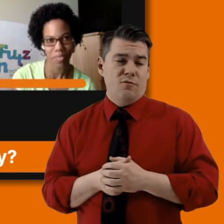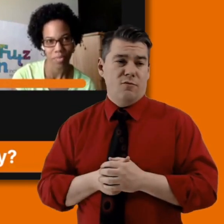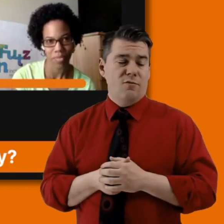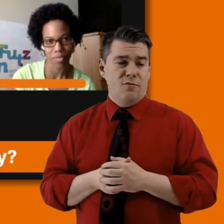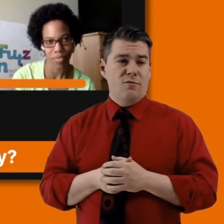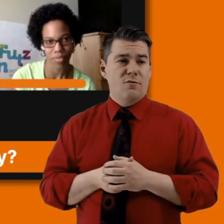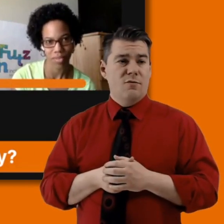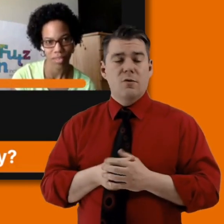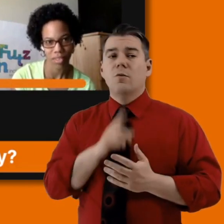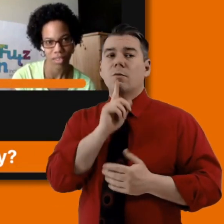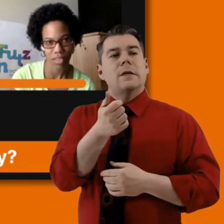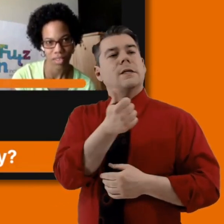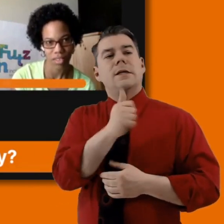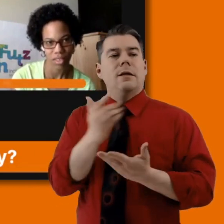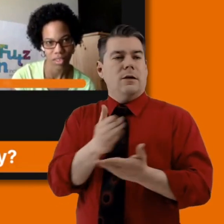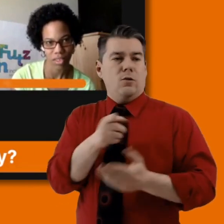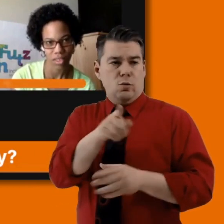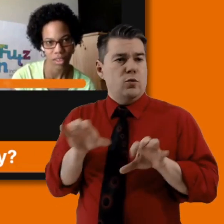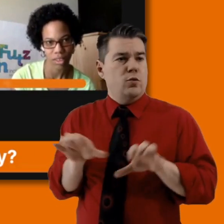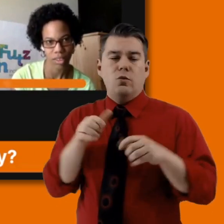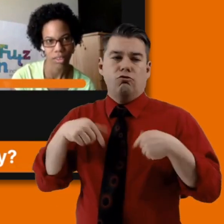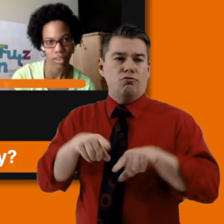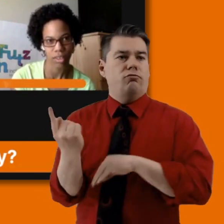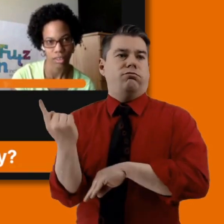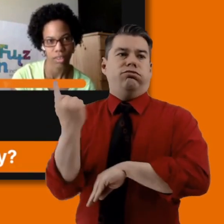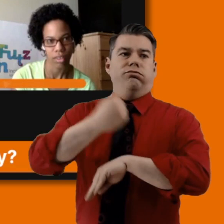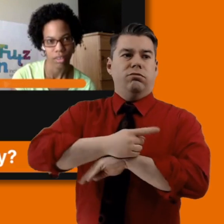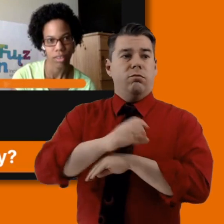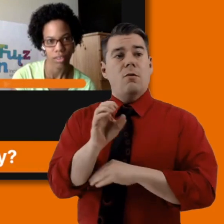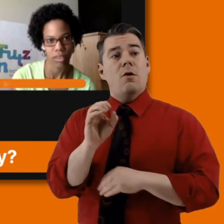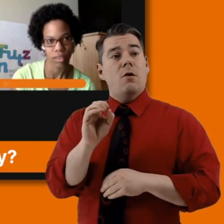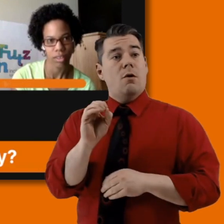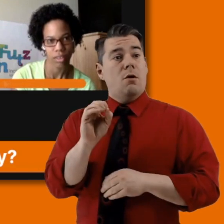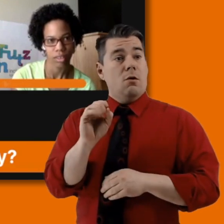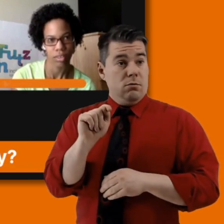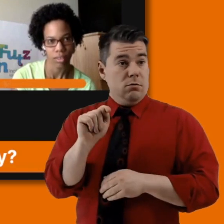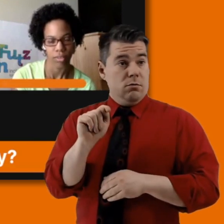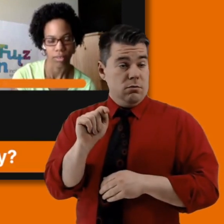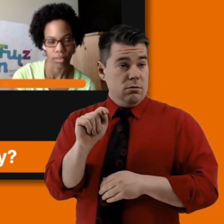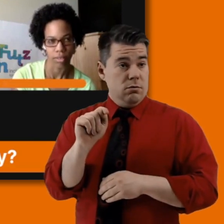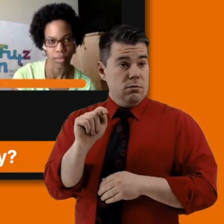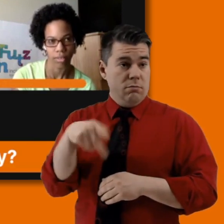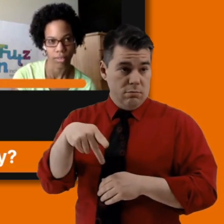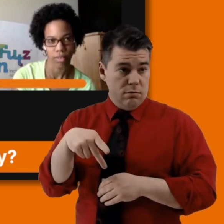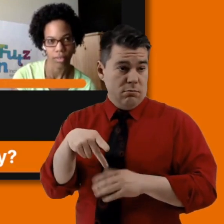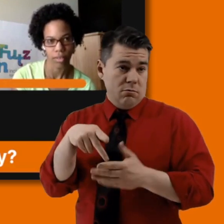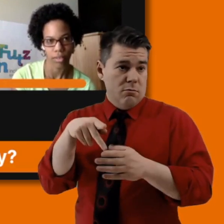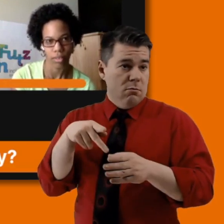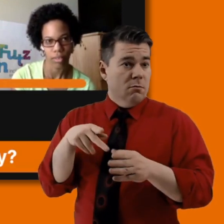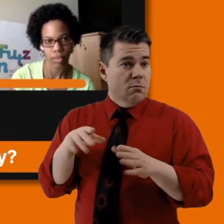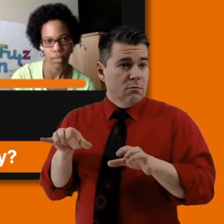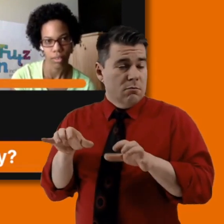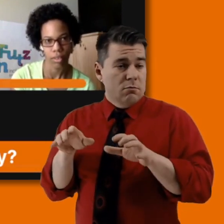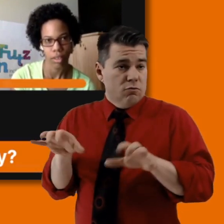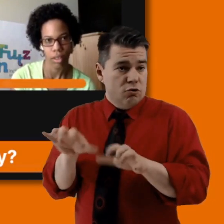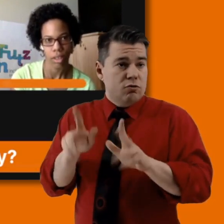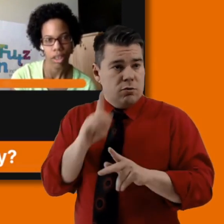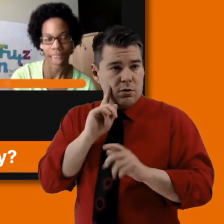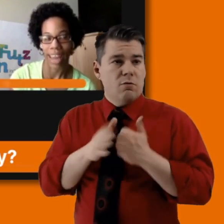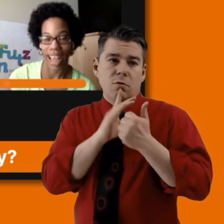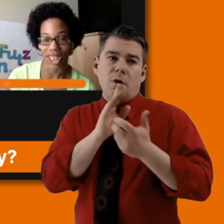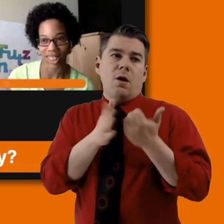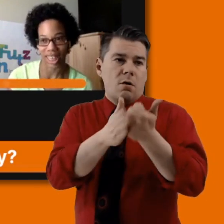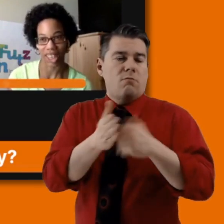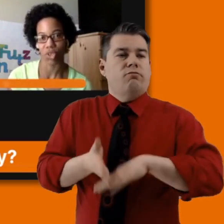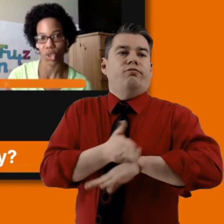so really anything that you do during the day, an occupational therapy practitioner can engage with you to make really successful.